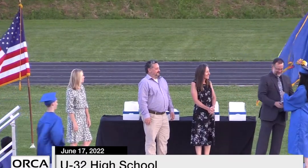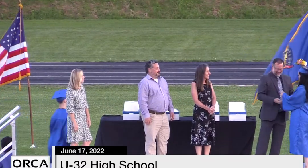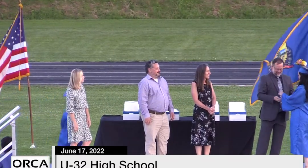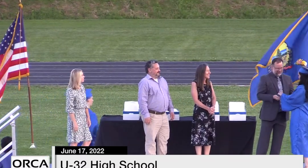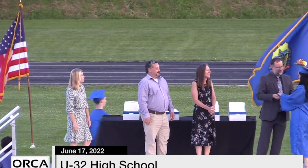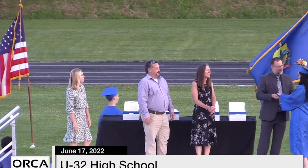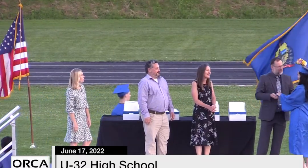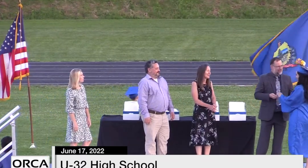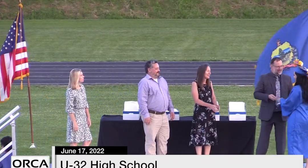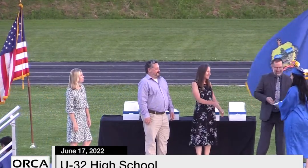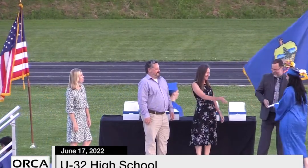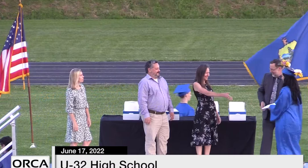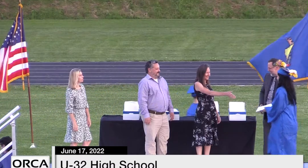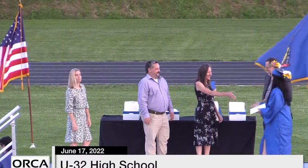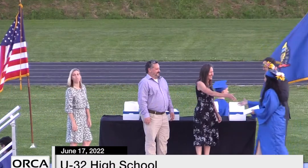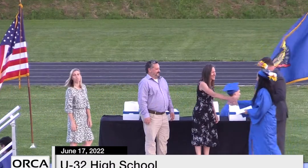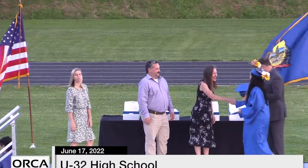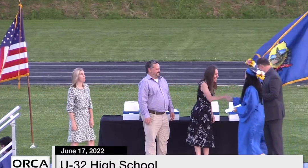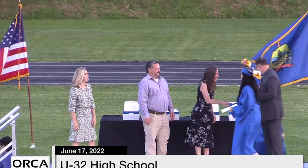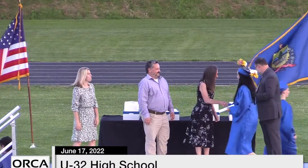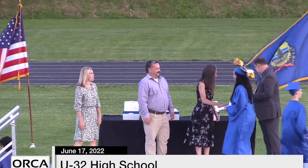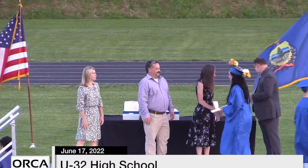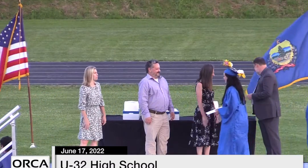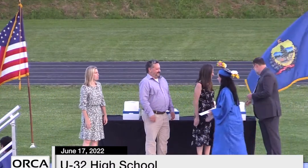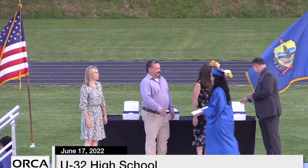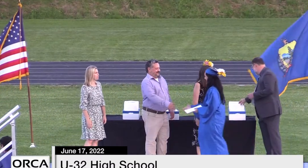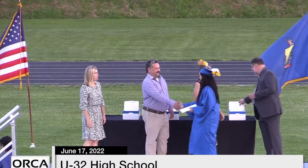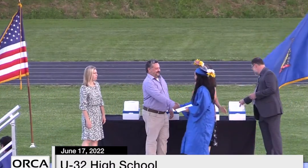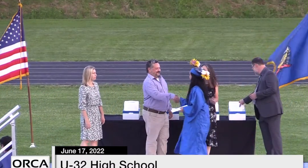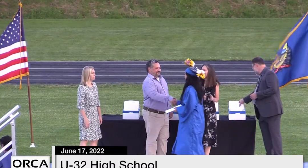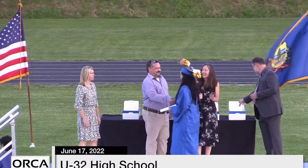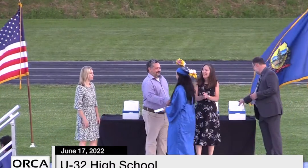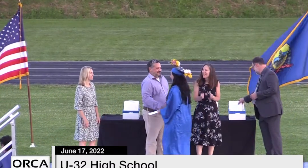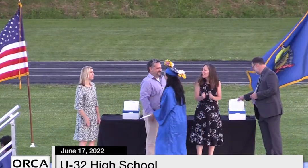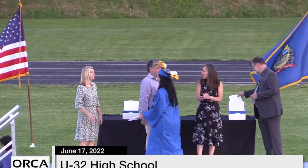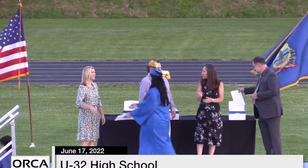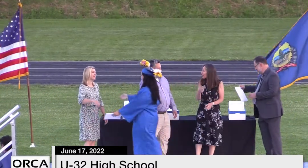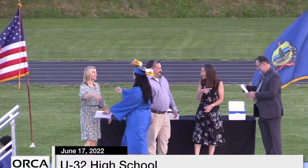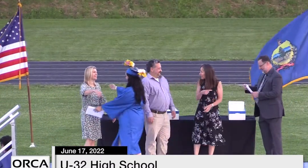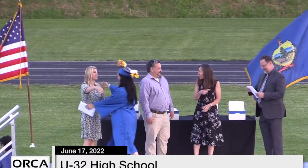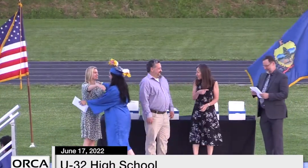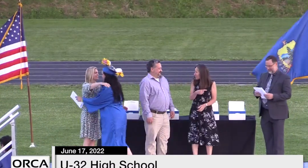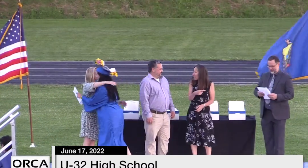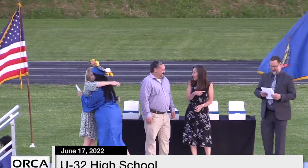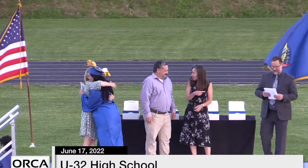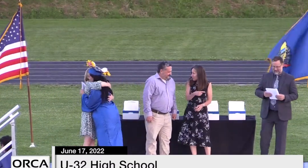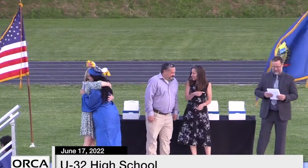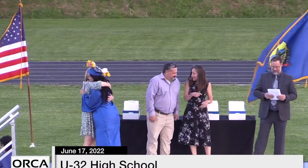Lauren Mary Town, who is joined by Steve Town, U32 PE teacher.